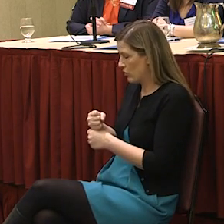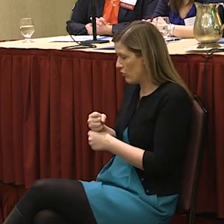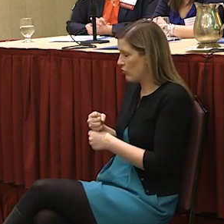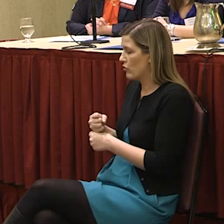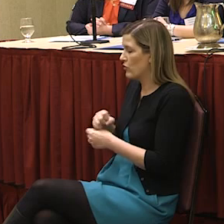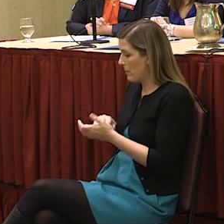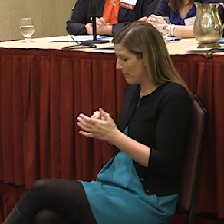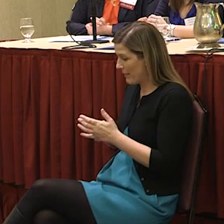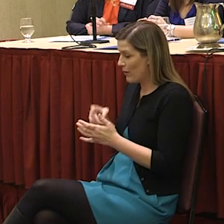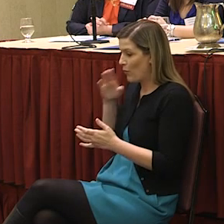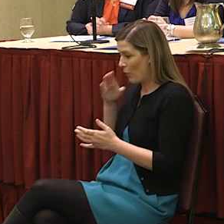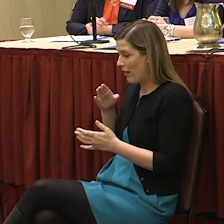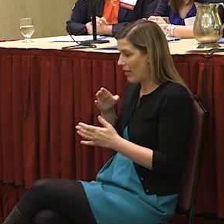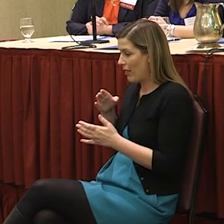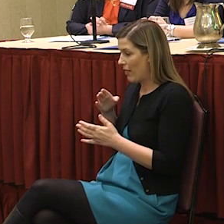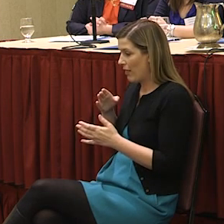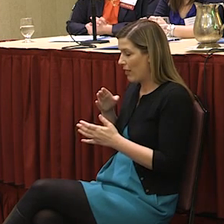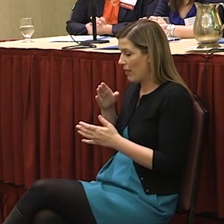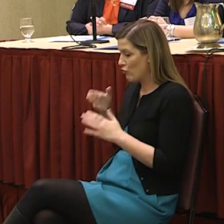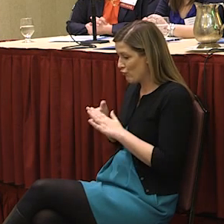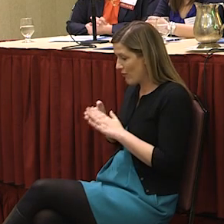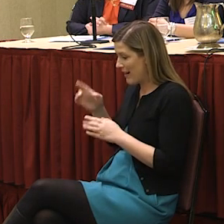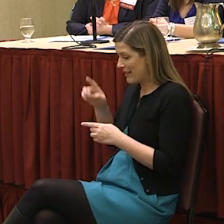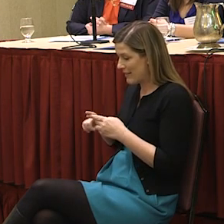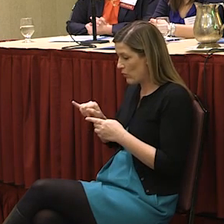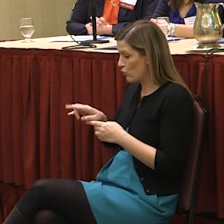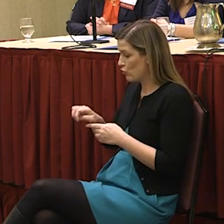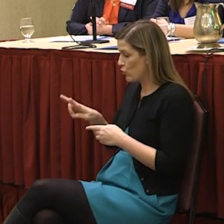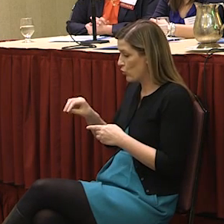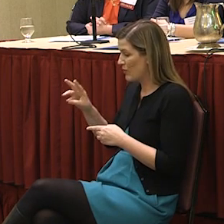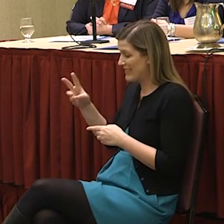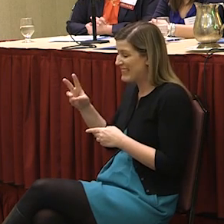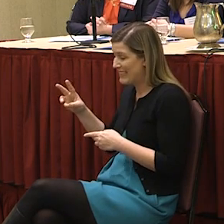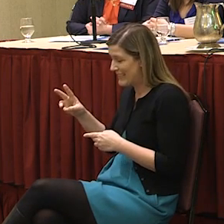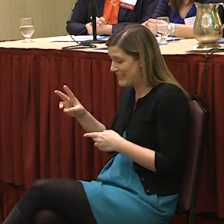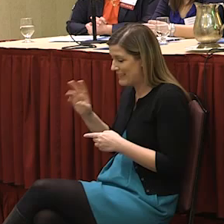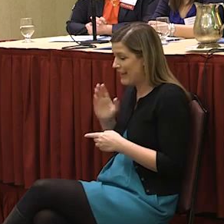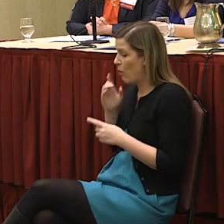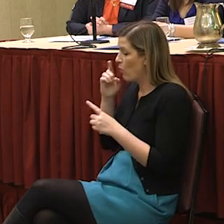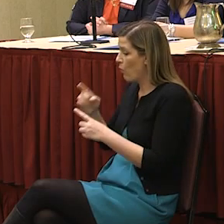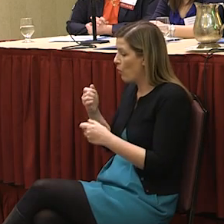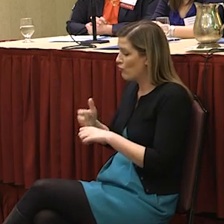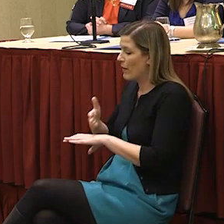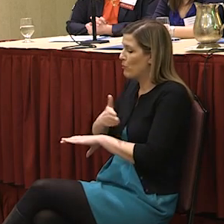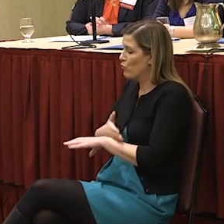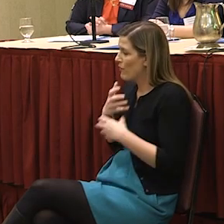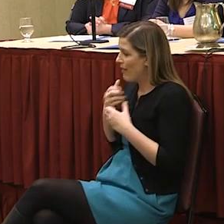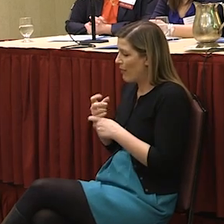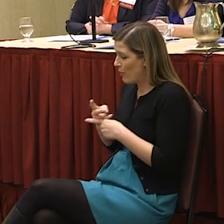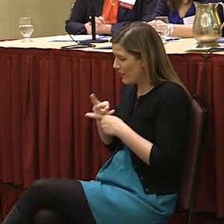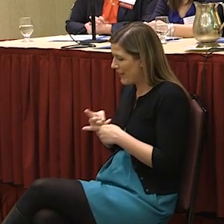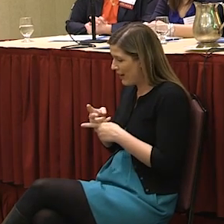in operation at least through June of 2016. Our goal is to try to improve the healthcare and demonstrate